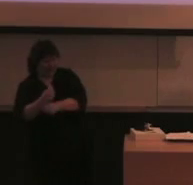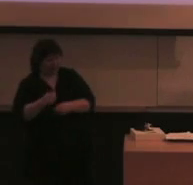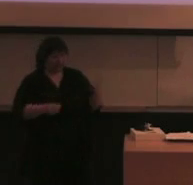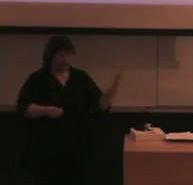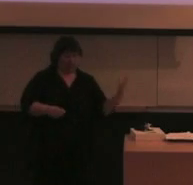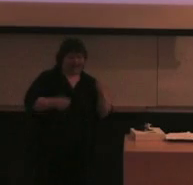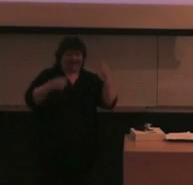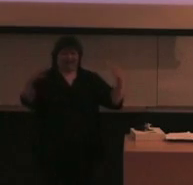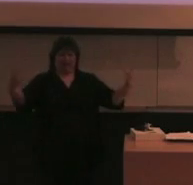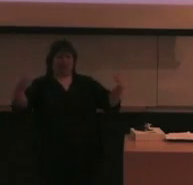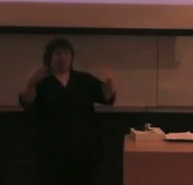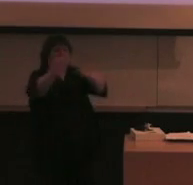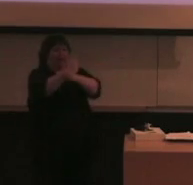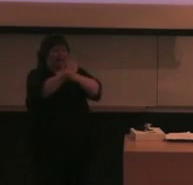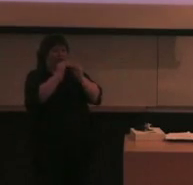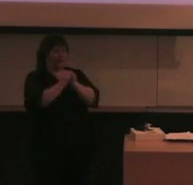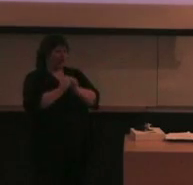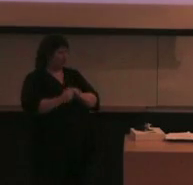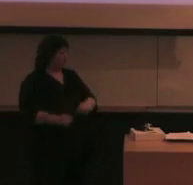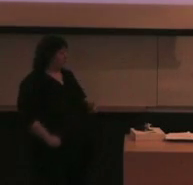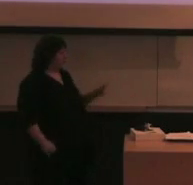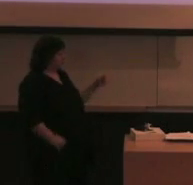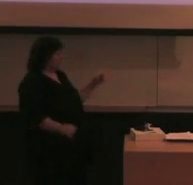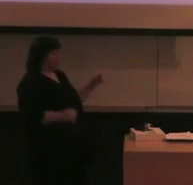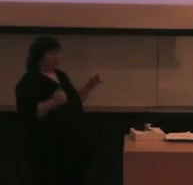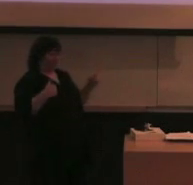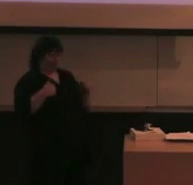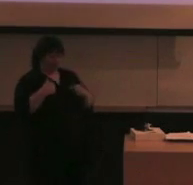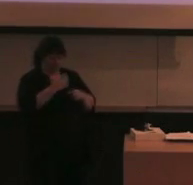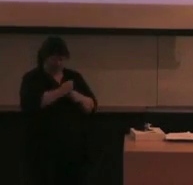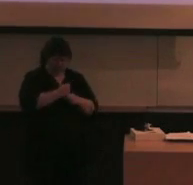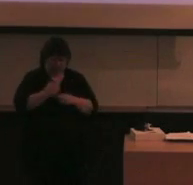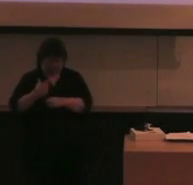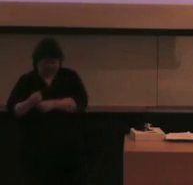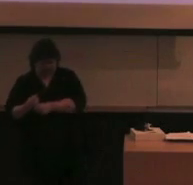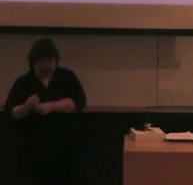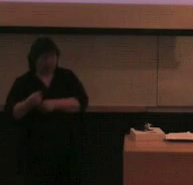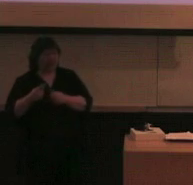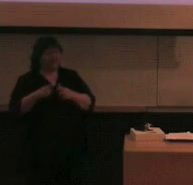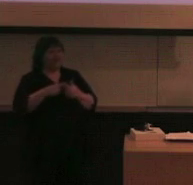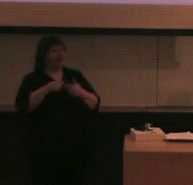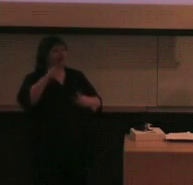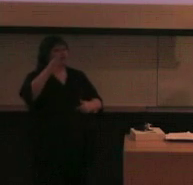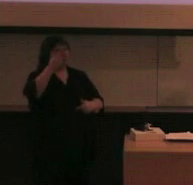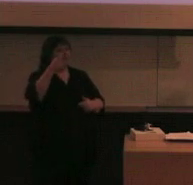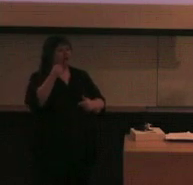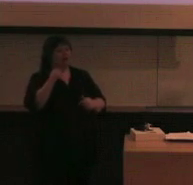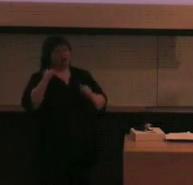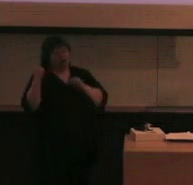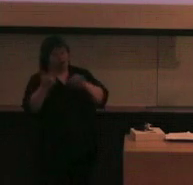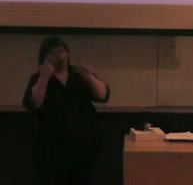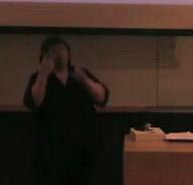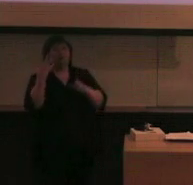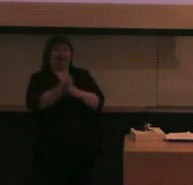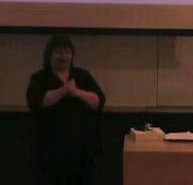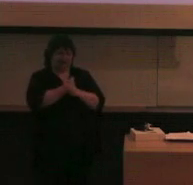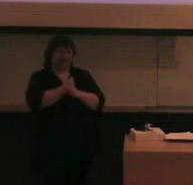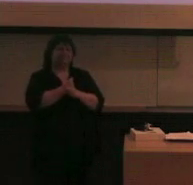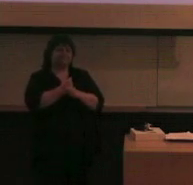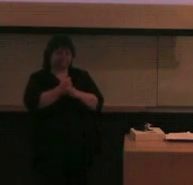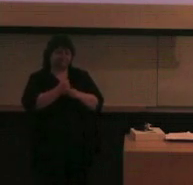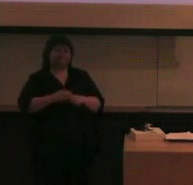say I'm one of the patients, there's another patient. So both of us wins, that's 2 wins, and then the other one is everybody wins. So it